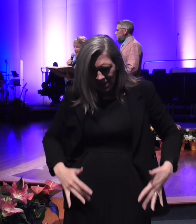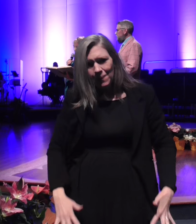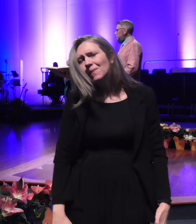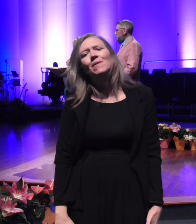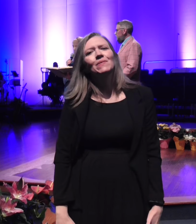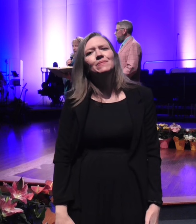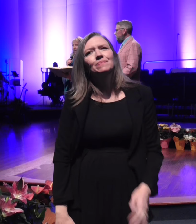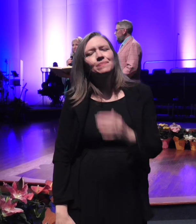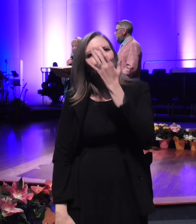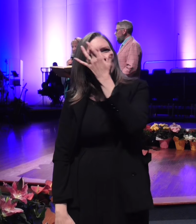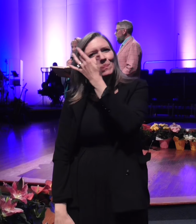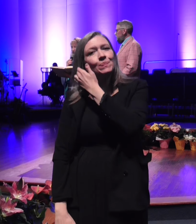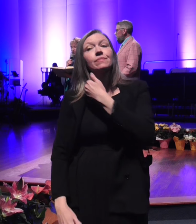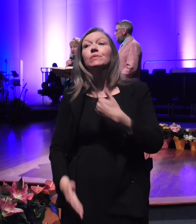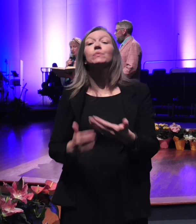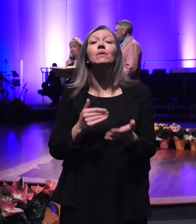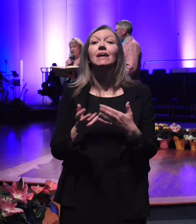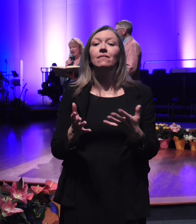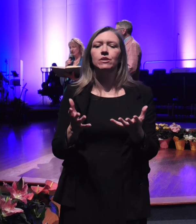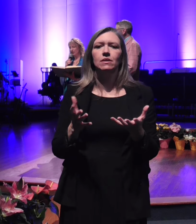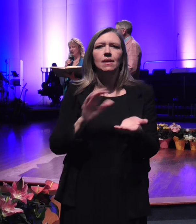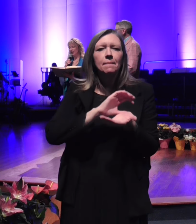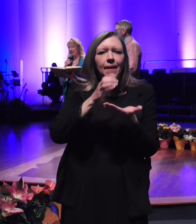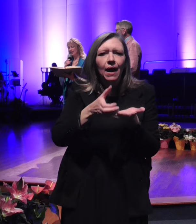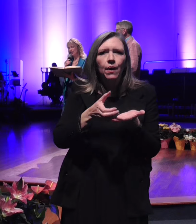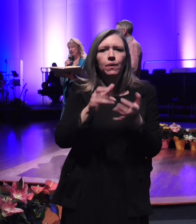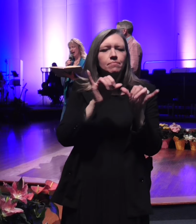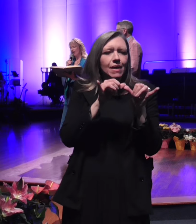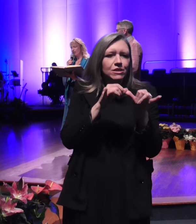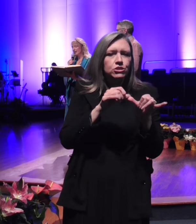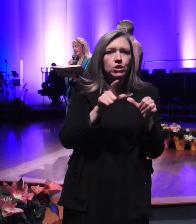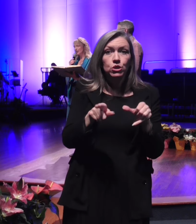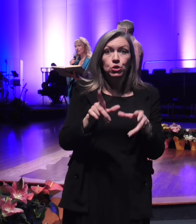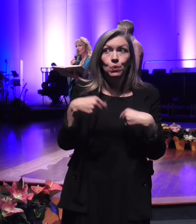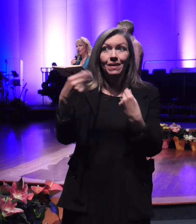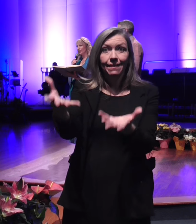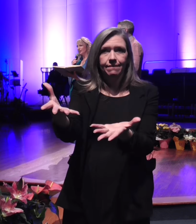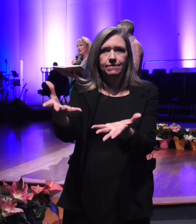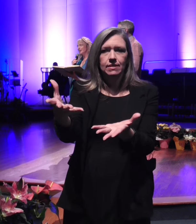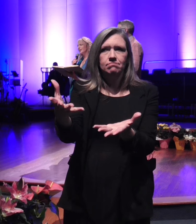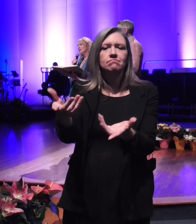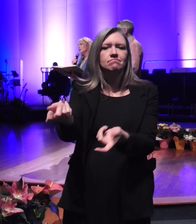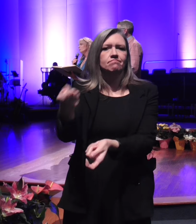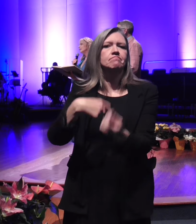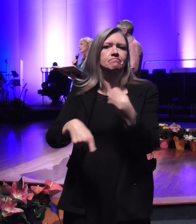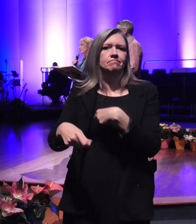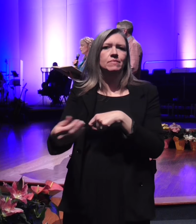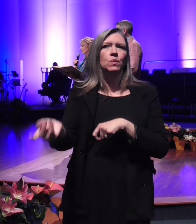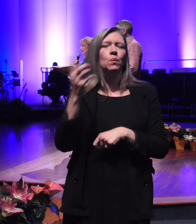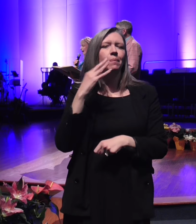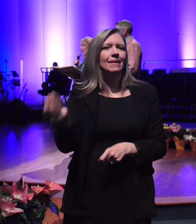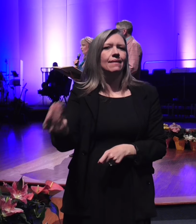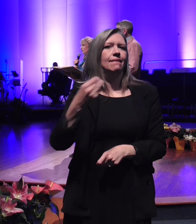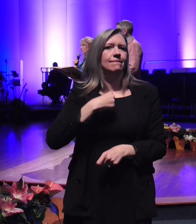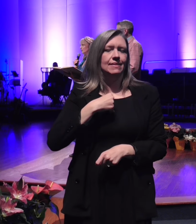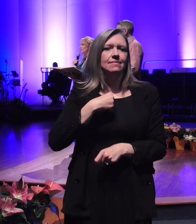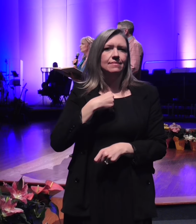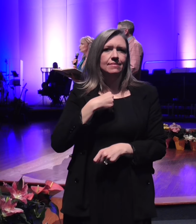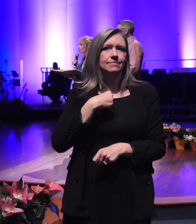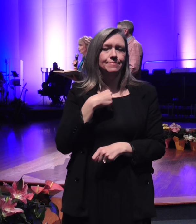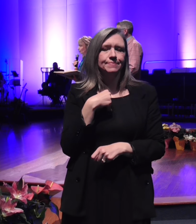over. For whatever measure you measure, it shall in turn be given